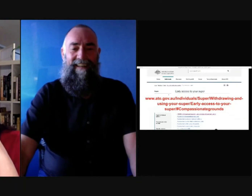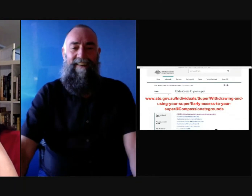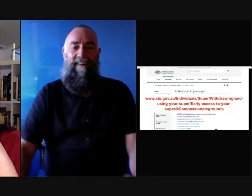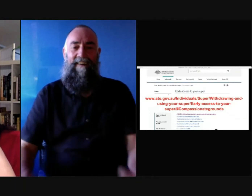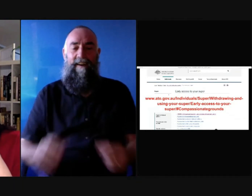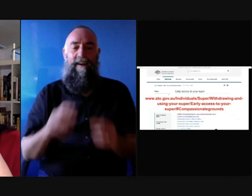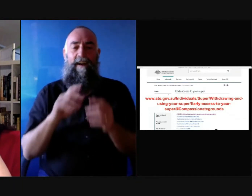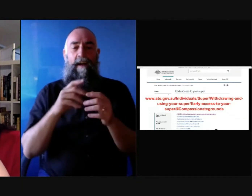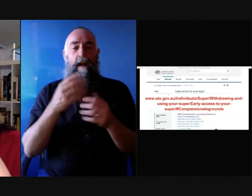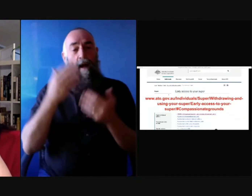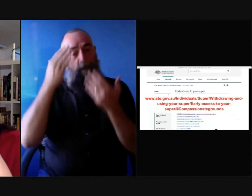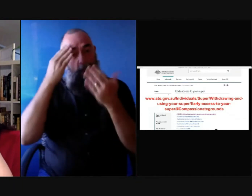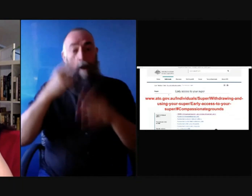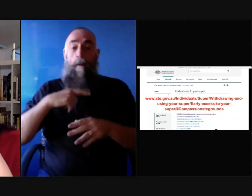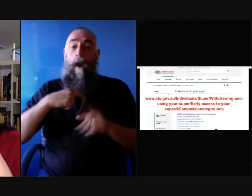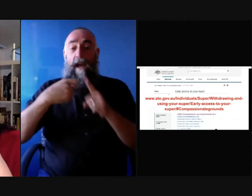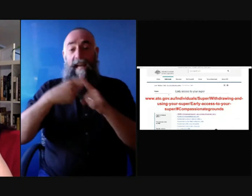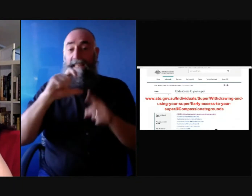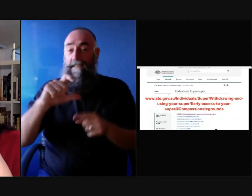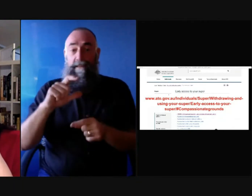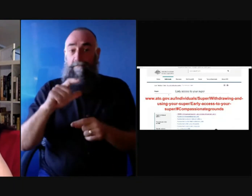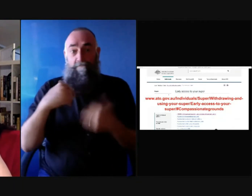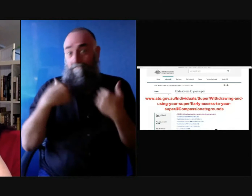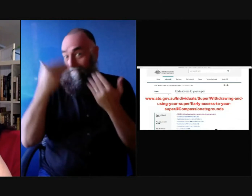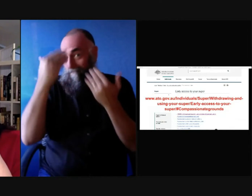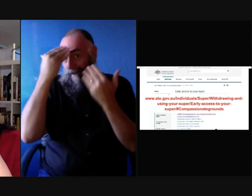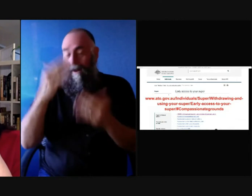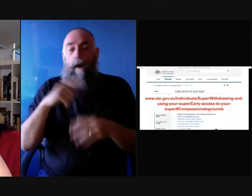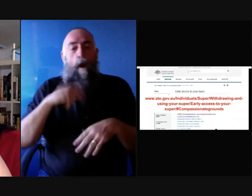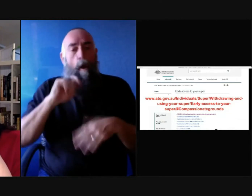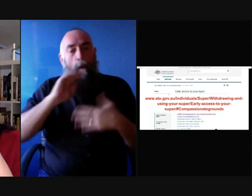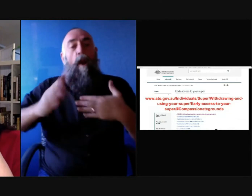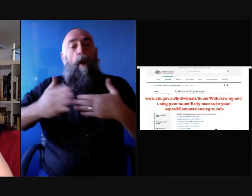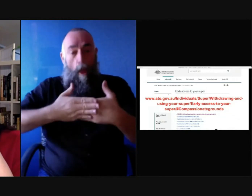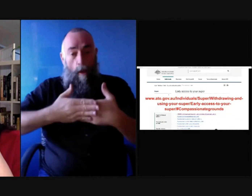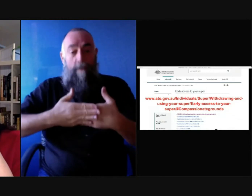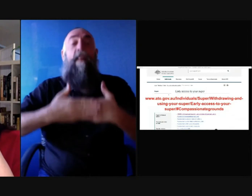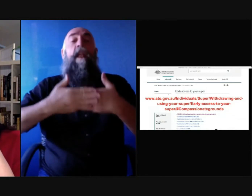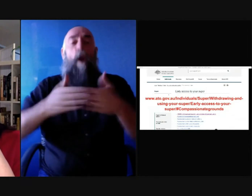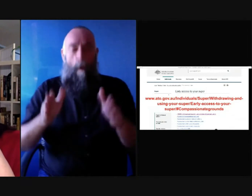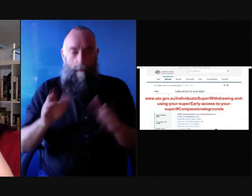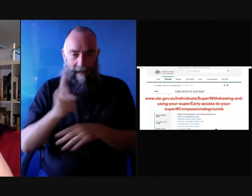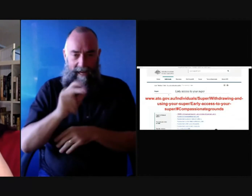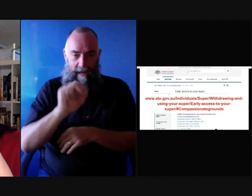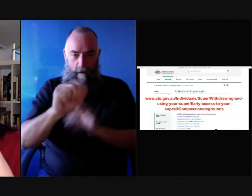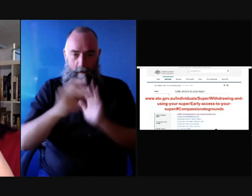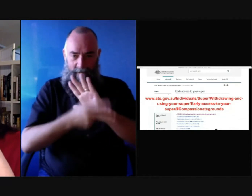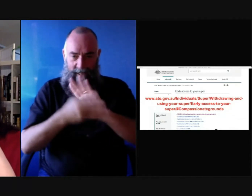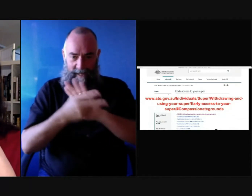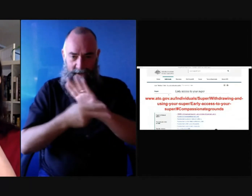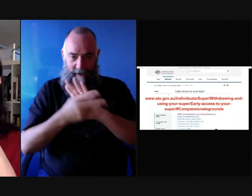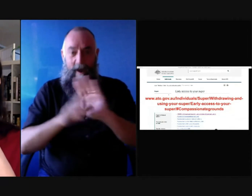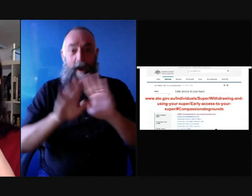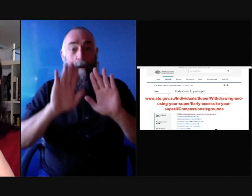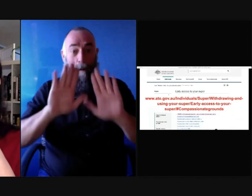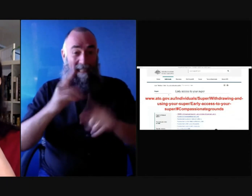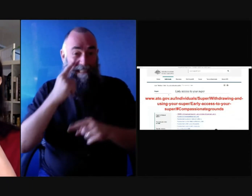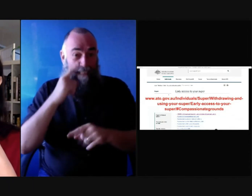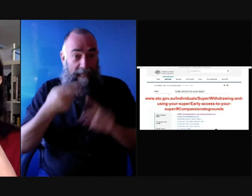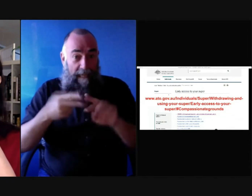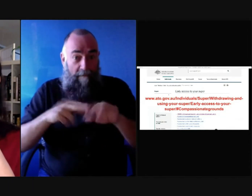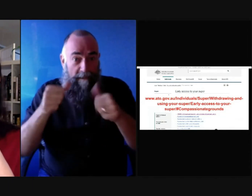Okay, Carolyn, I'm going to just close your video and then reopen it again. We shall see if that